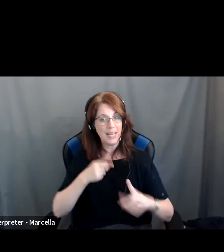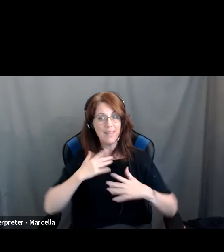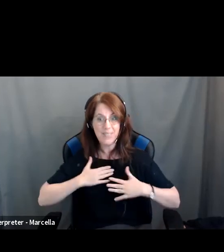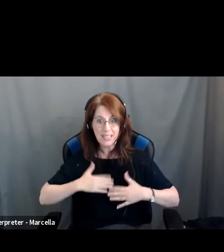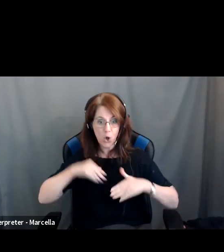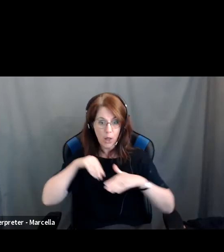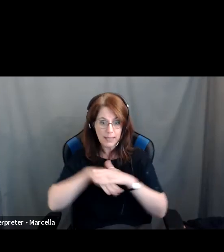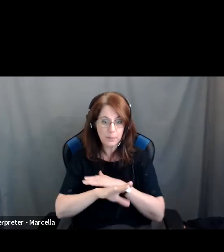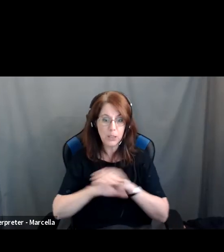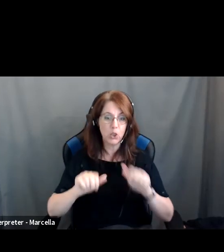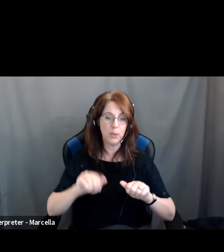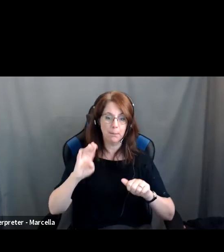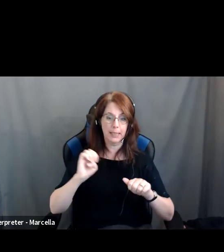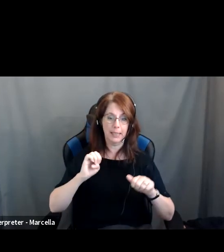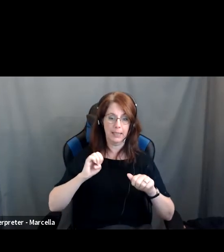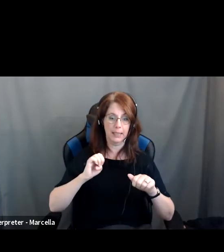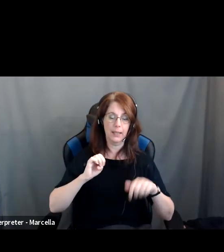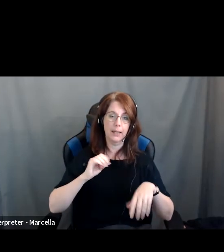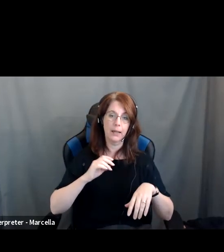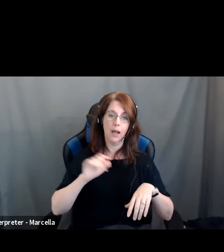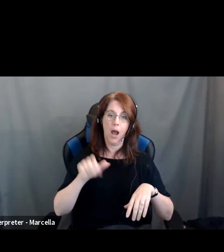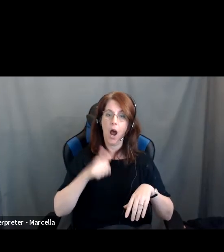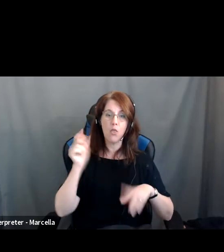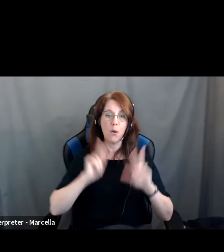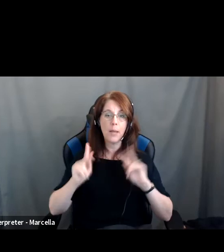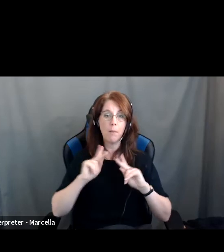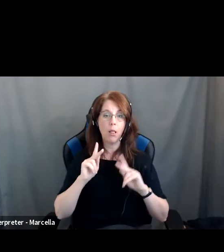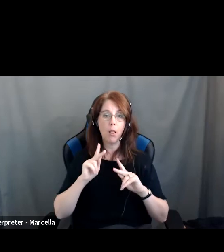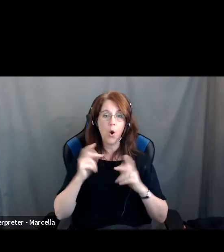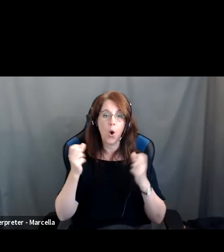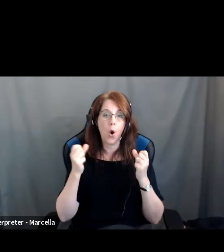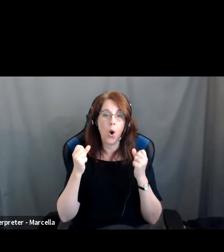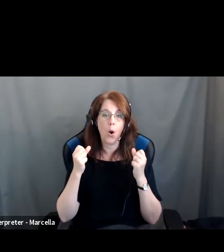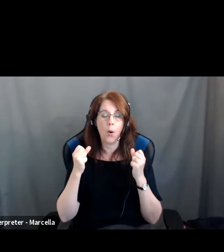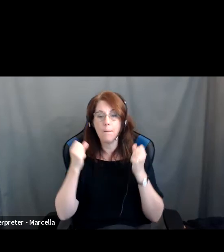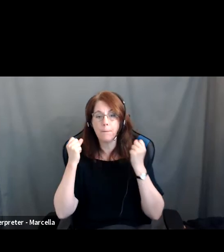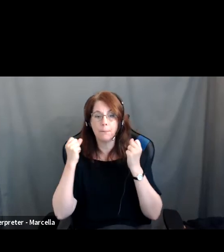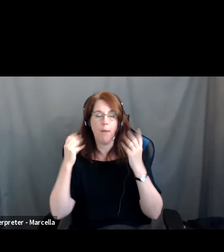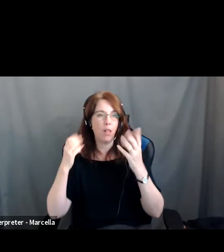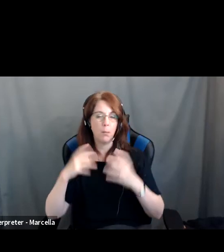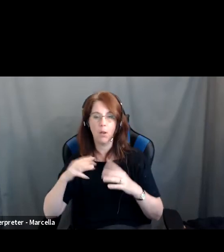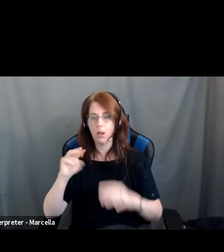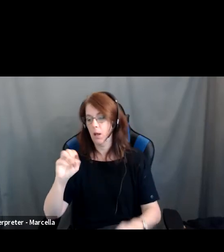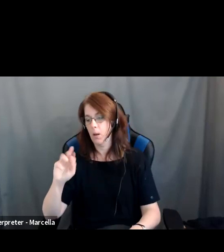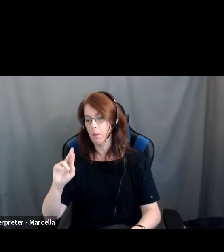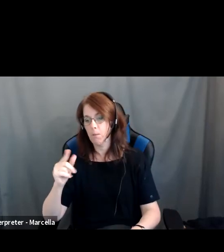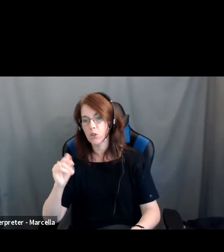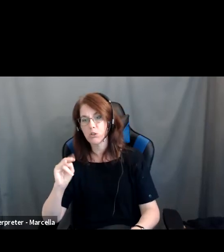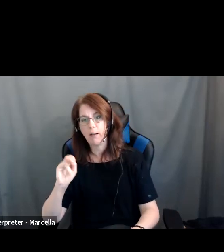accessibility, but it could also come down to other folks who are multiply marginalized, and some racial